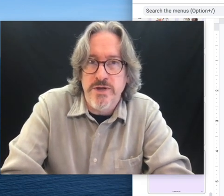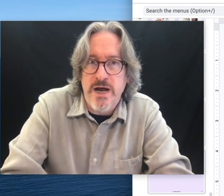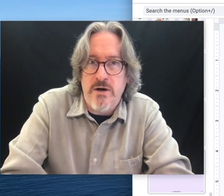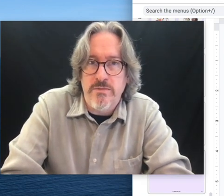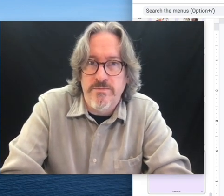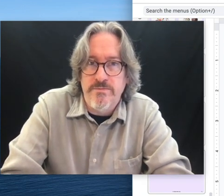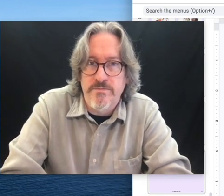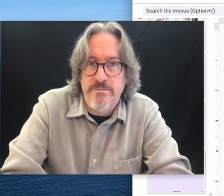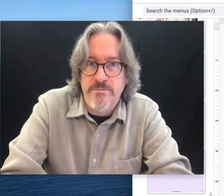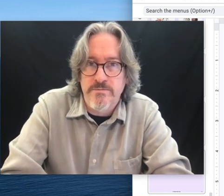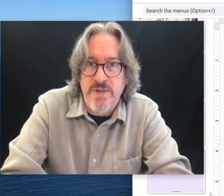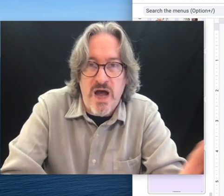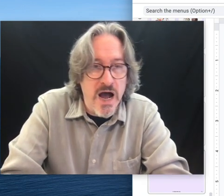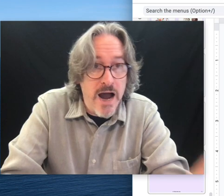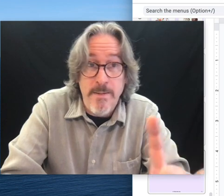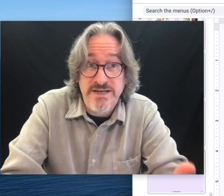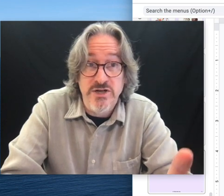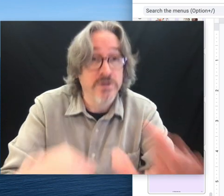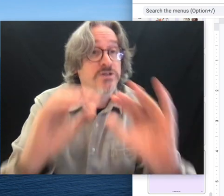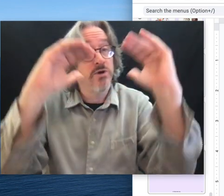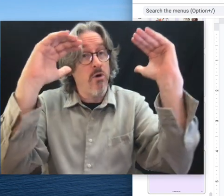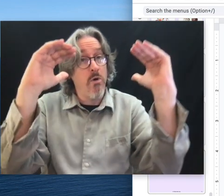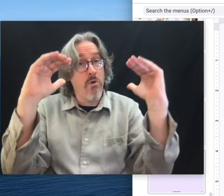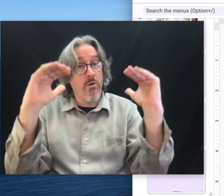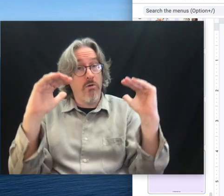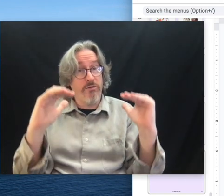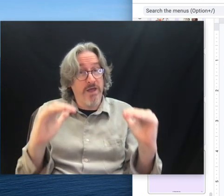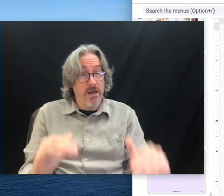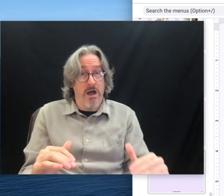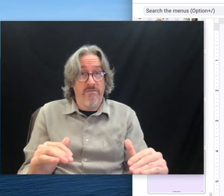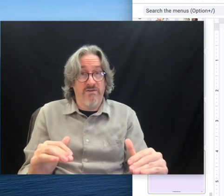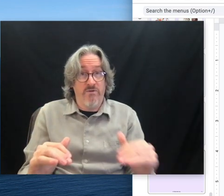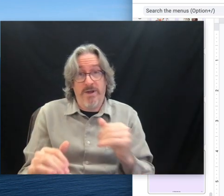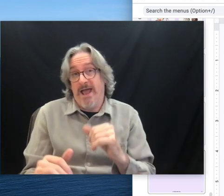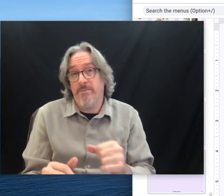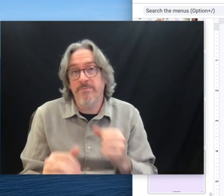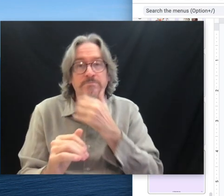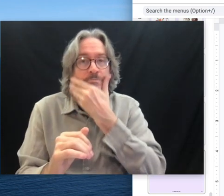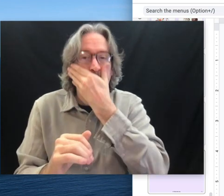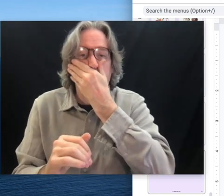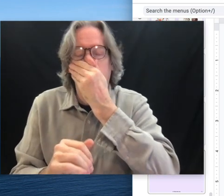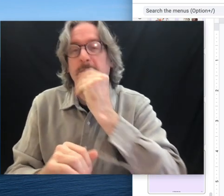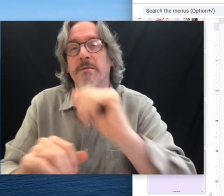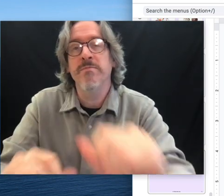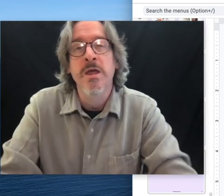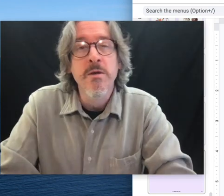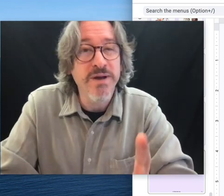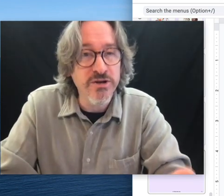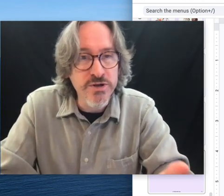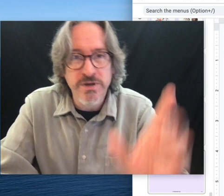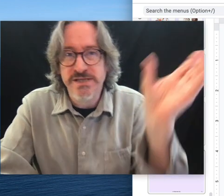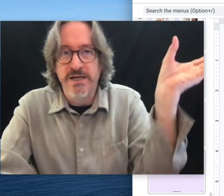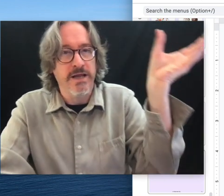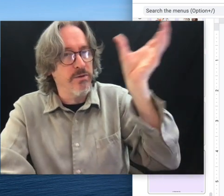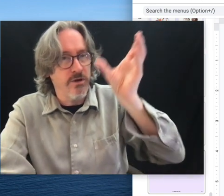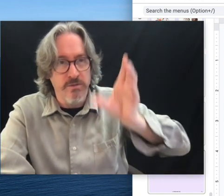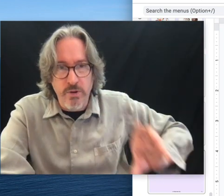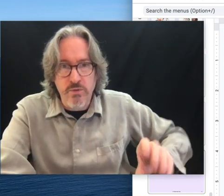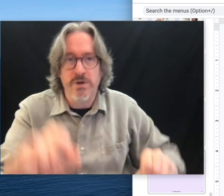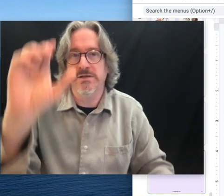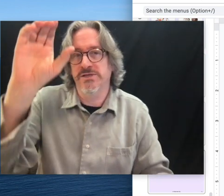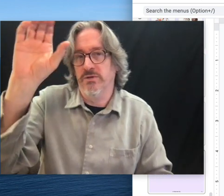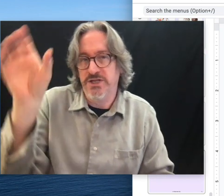So now, I'm about to go and do the whole thing of the vocab. But you'll notice that, like with